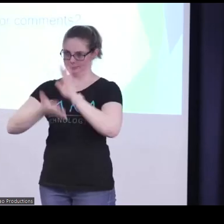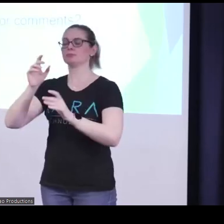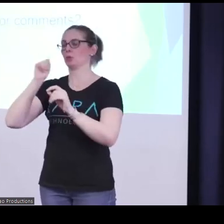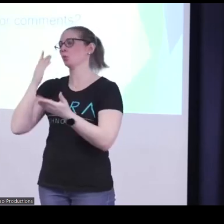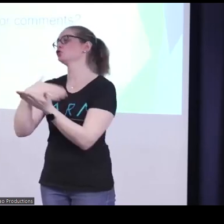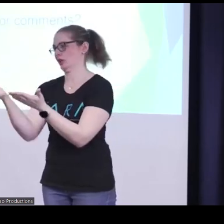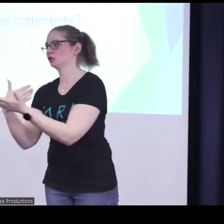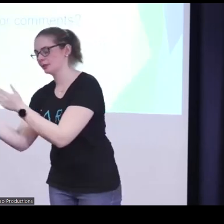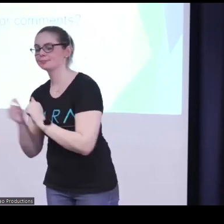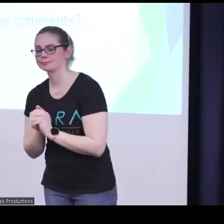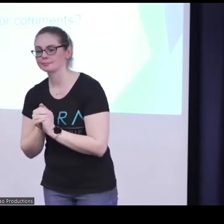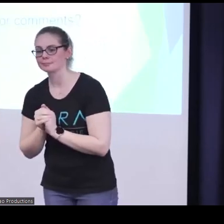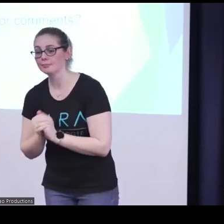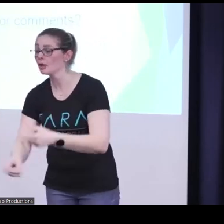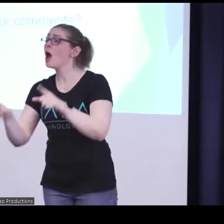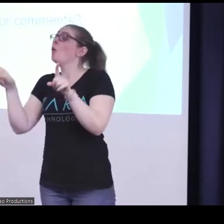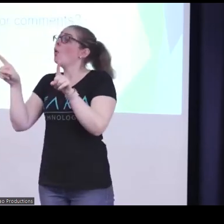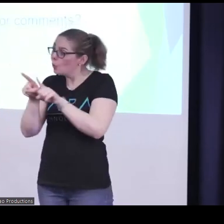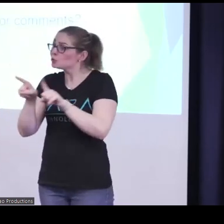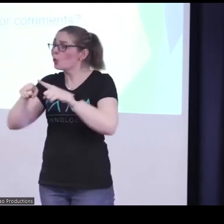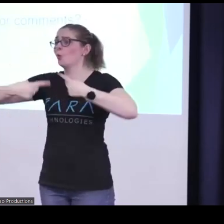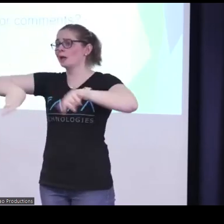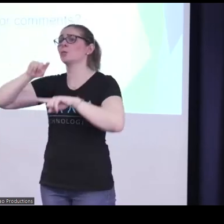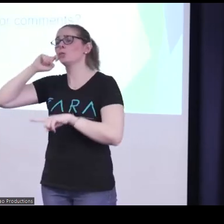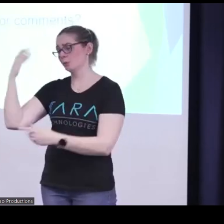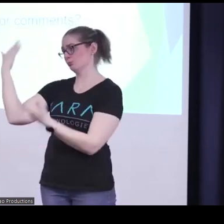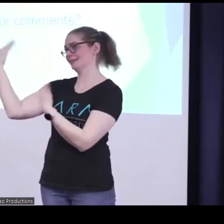So we'll create the video, or we'll share the video so you're able to watch it later.